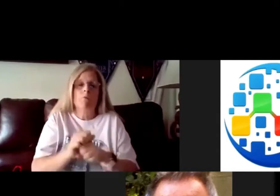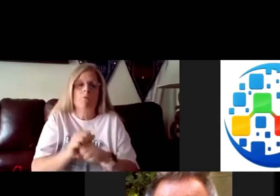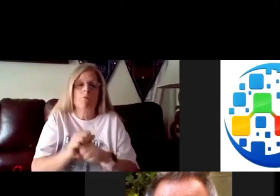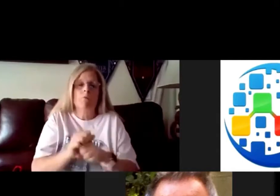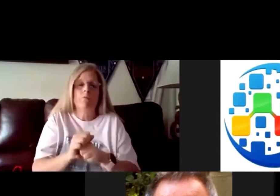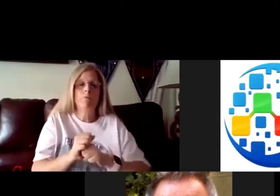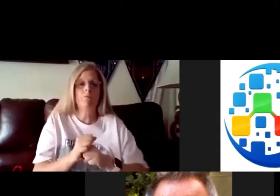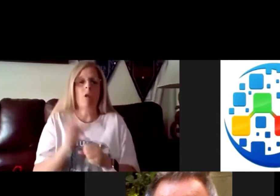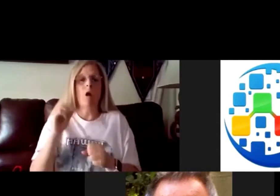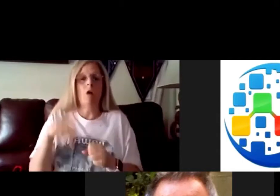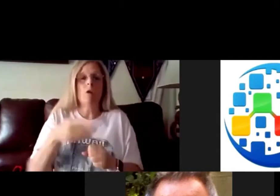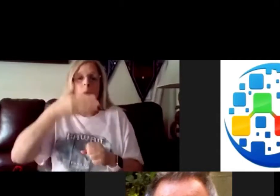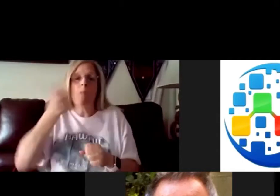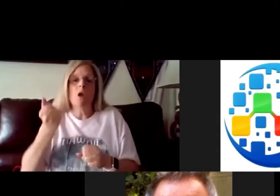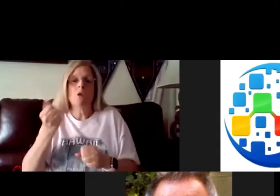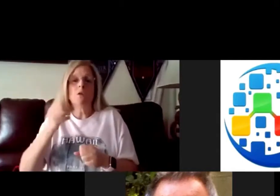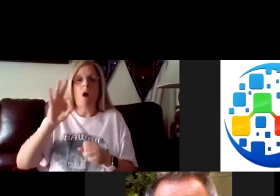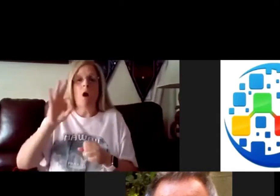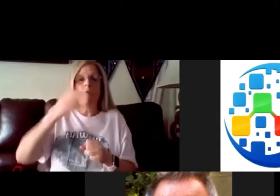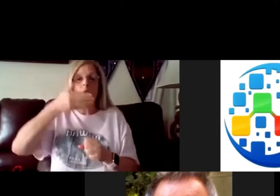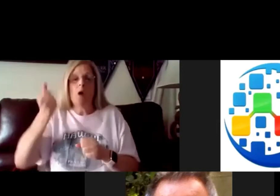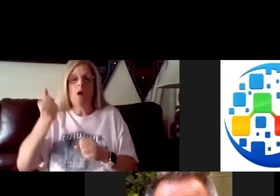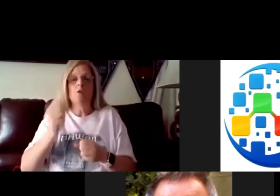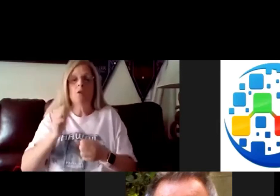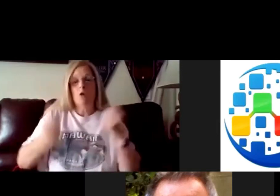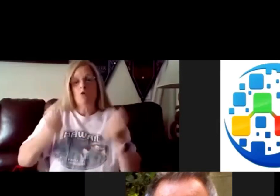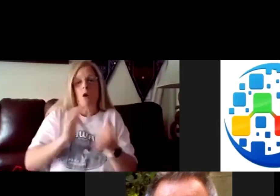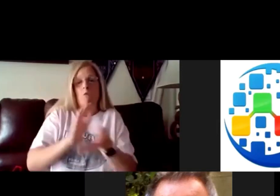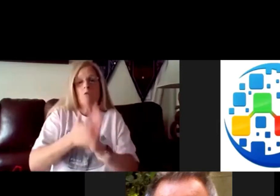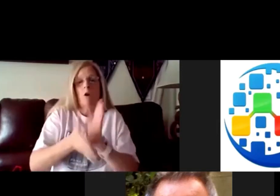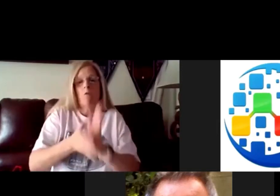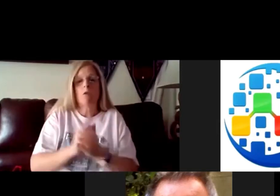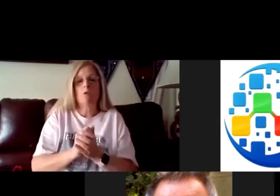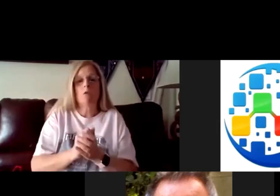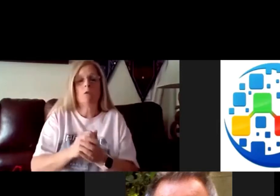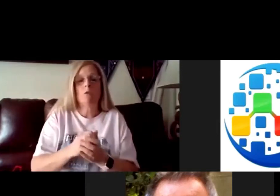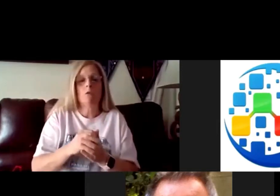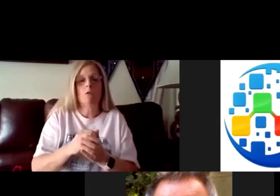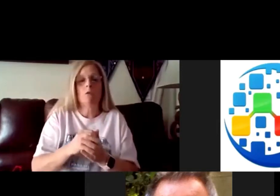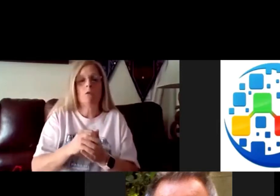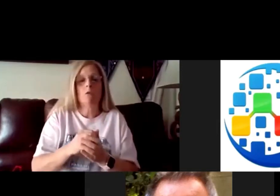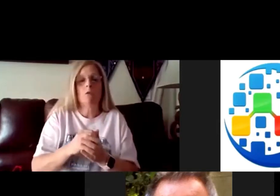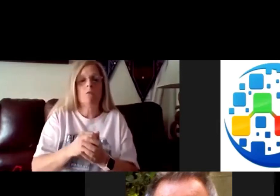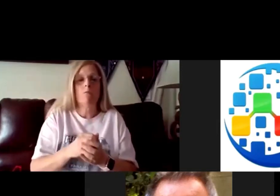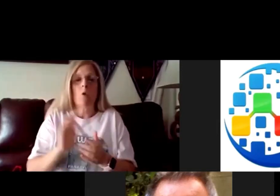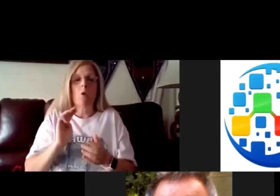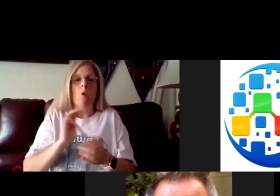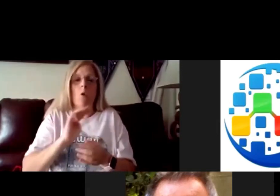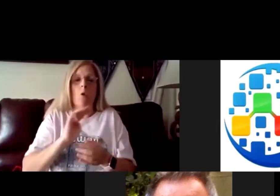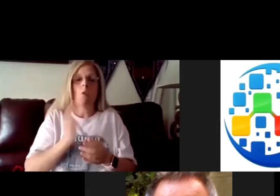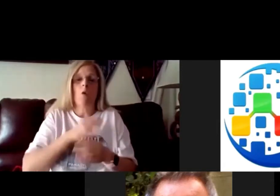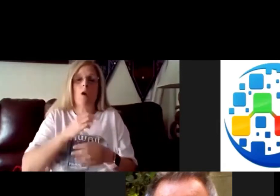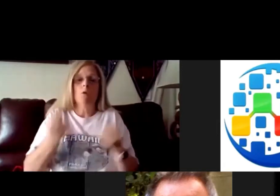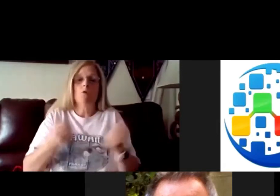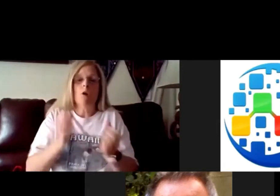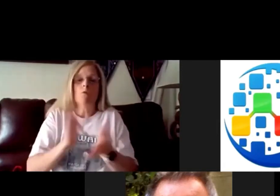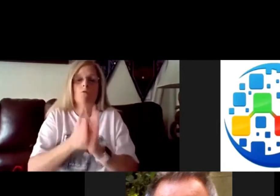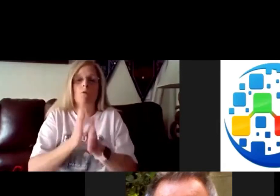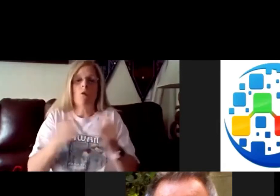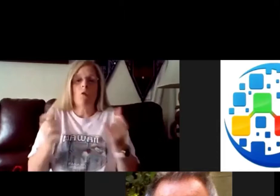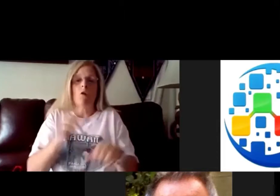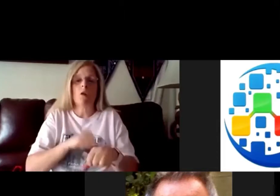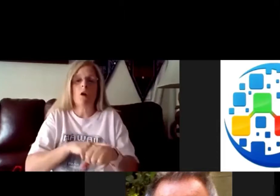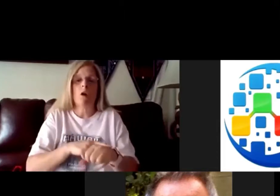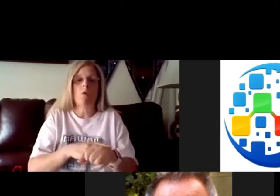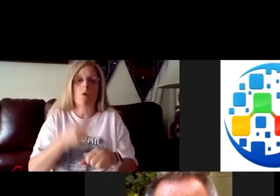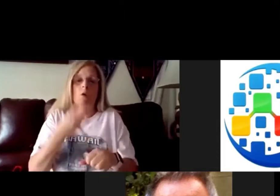best of the best that I've seen at driving traffic. Marty, Dan, and I, we've been driving traffic for a long time. And when I saw what Ash Mufareh and his